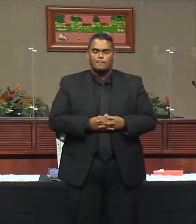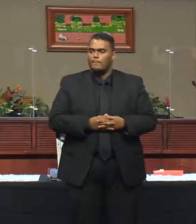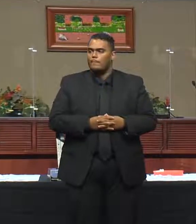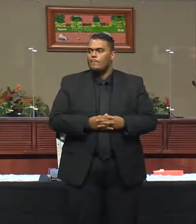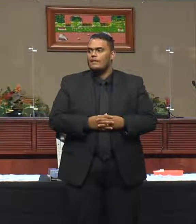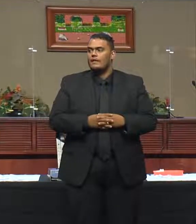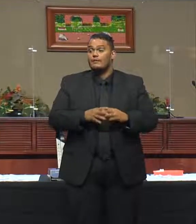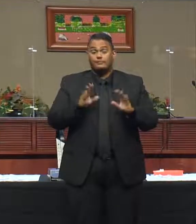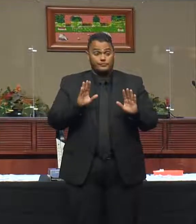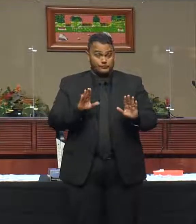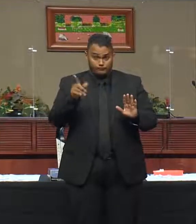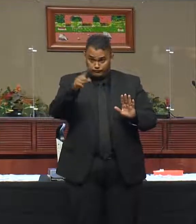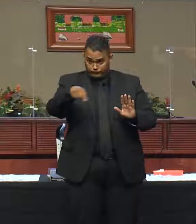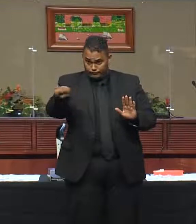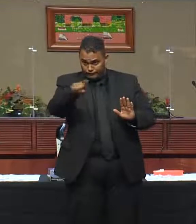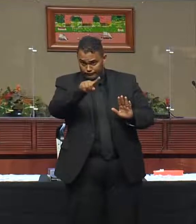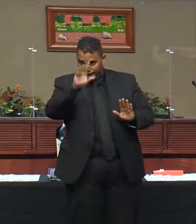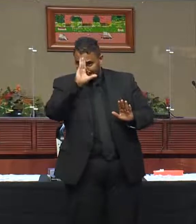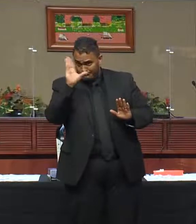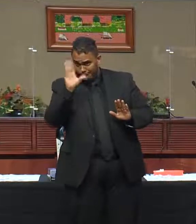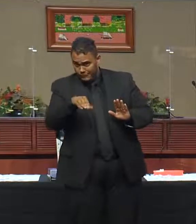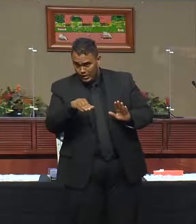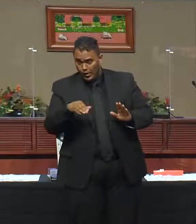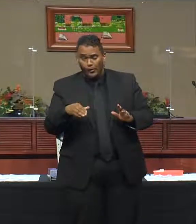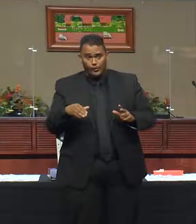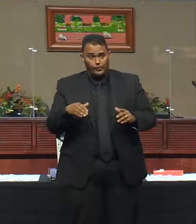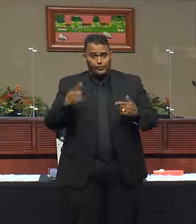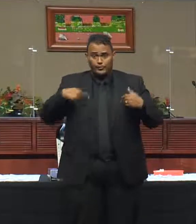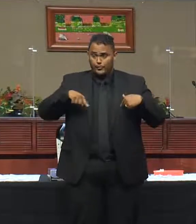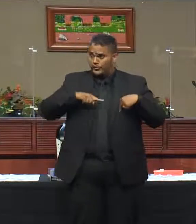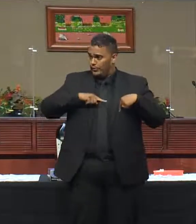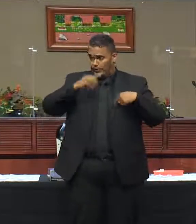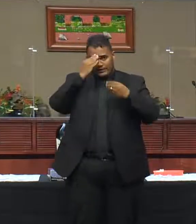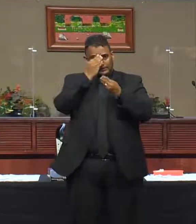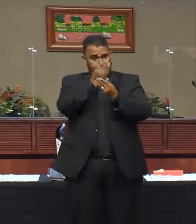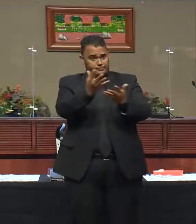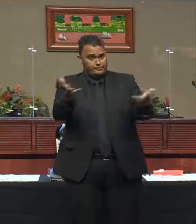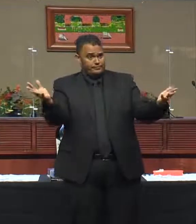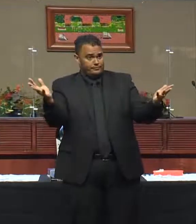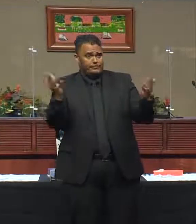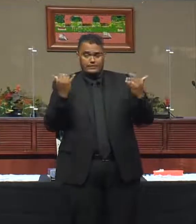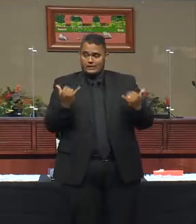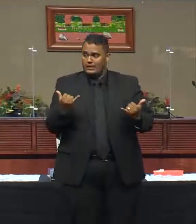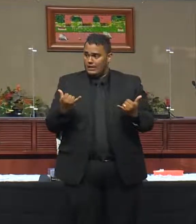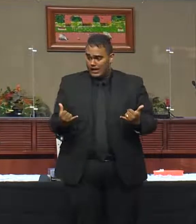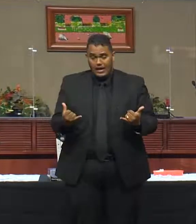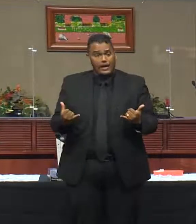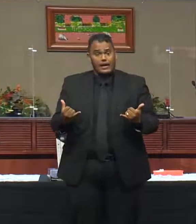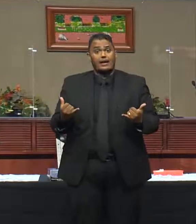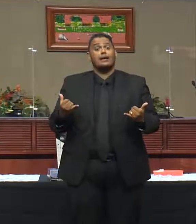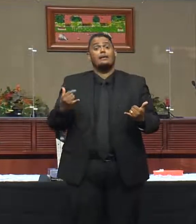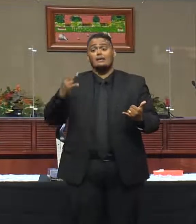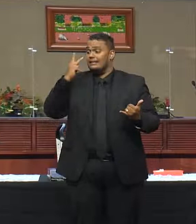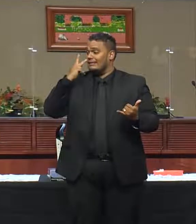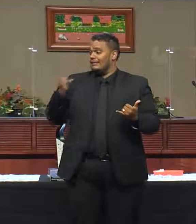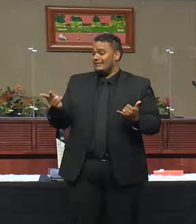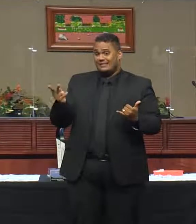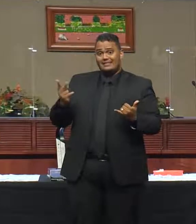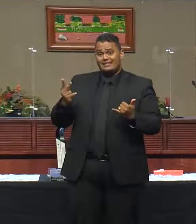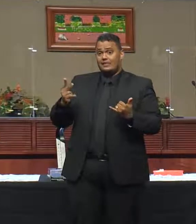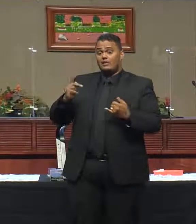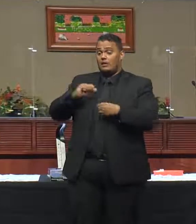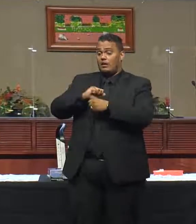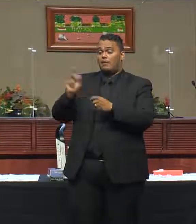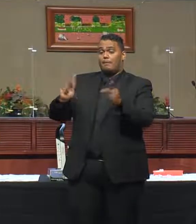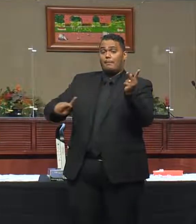All right, so as you all know, that you've heard today that we have seen the largest increase in our numbers within